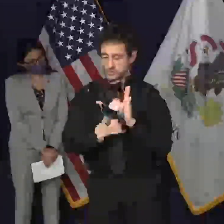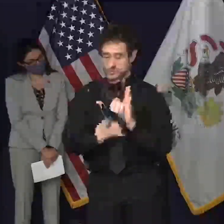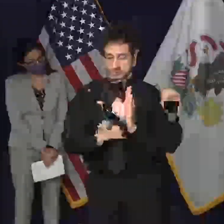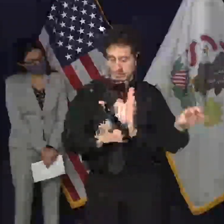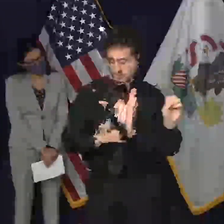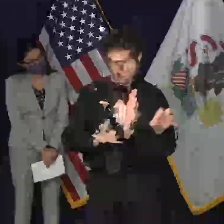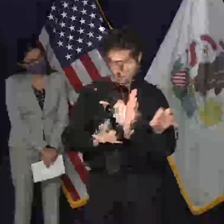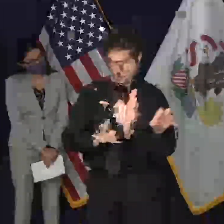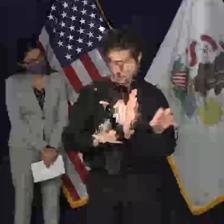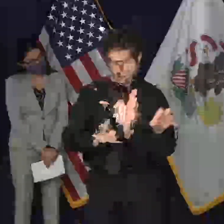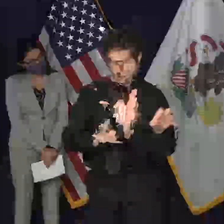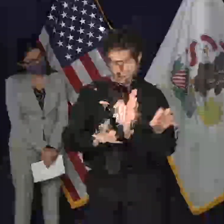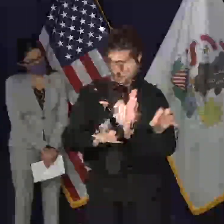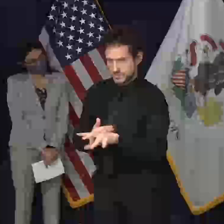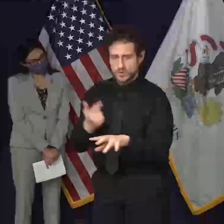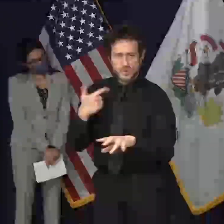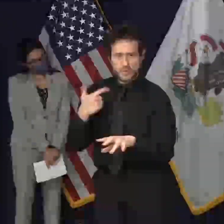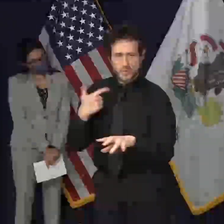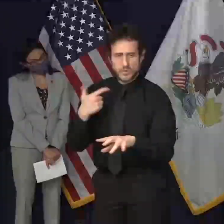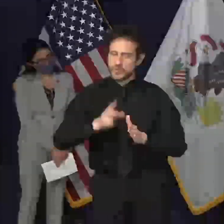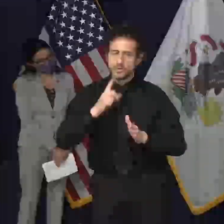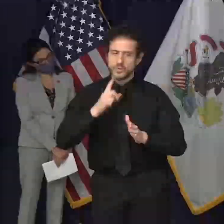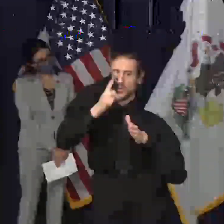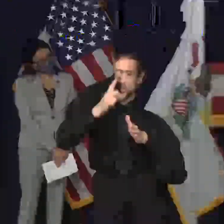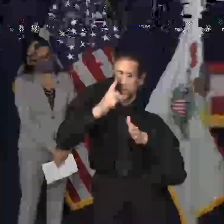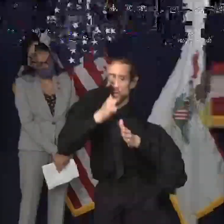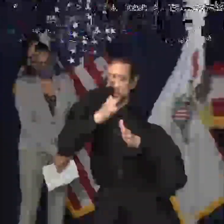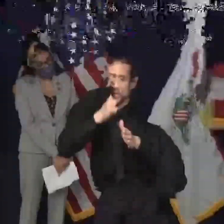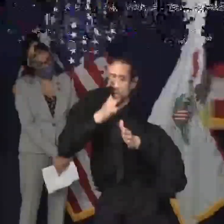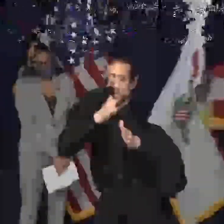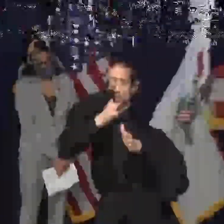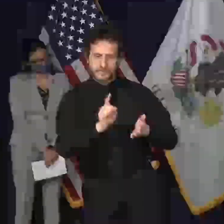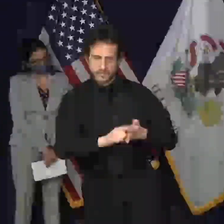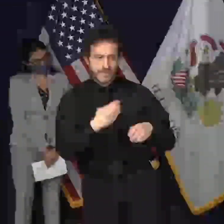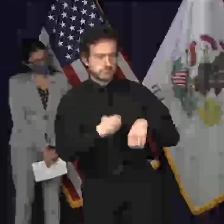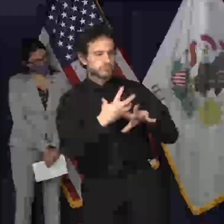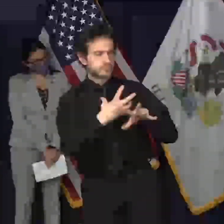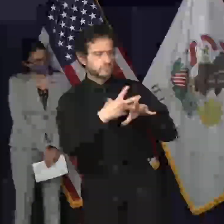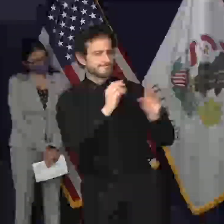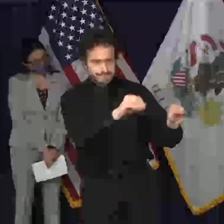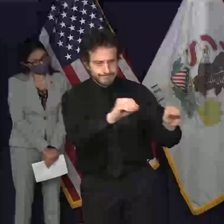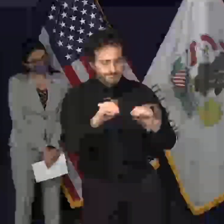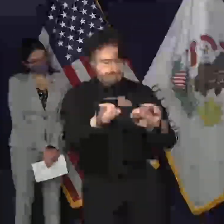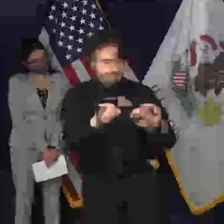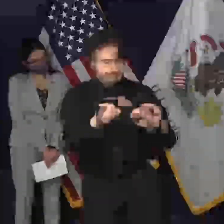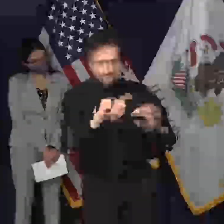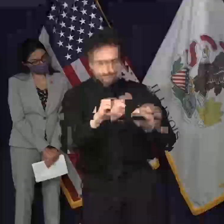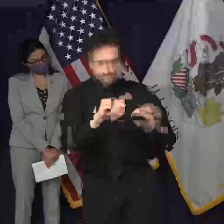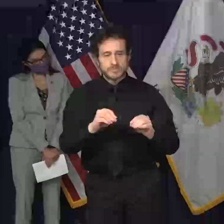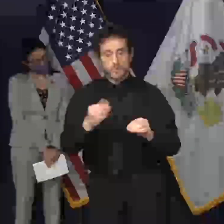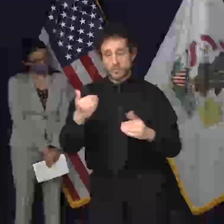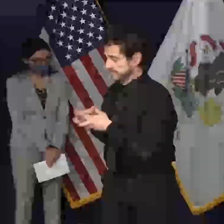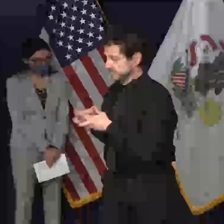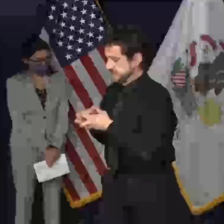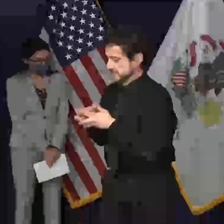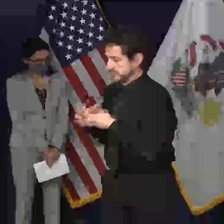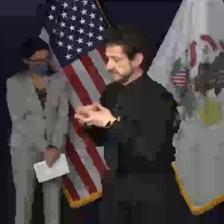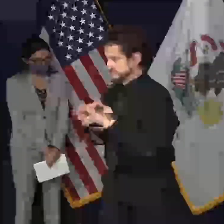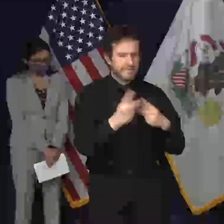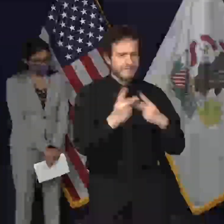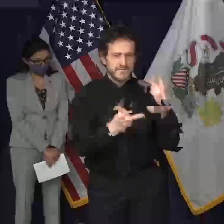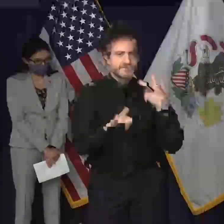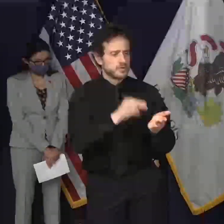and reviewed. We have weekly webinars. We have obviously been sending people in to, you know, look at that. We have people who have